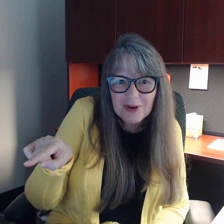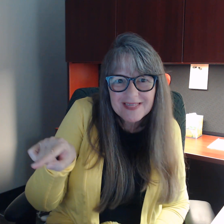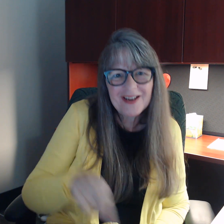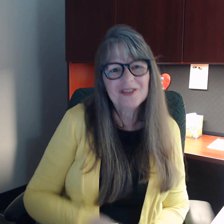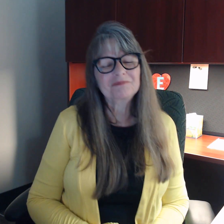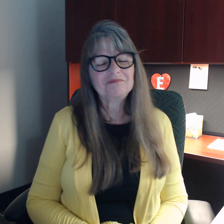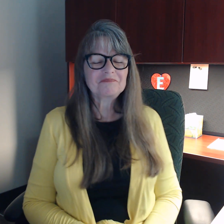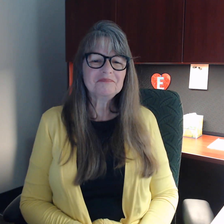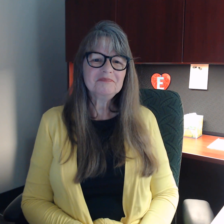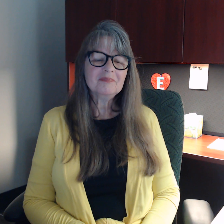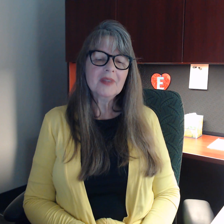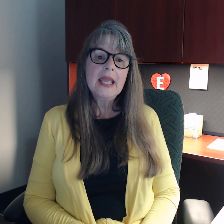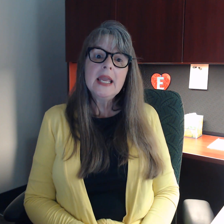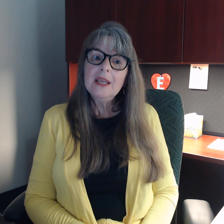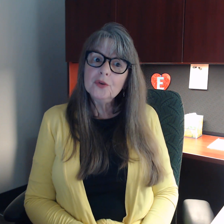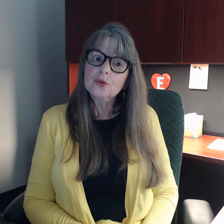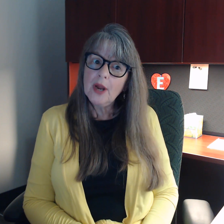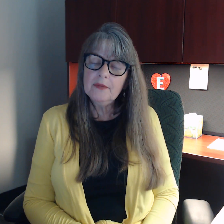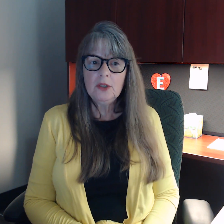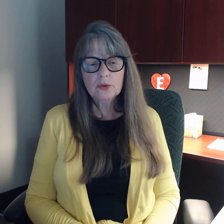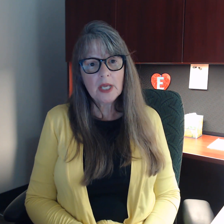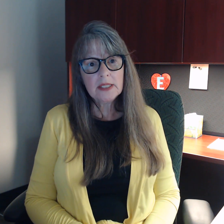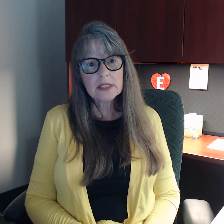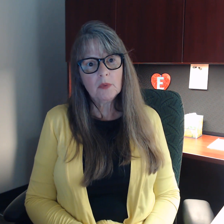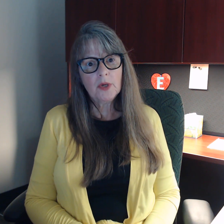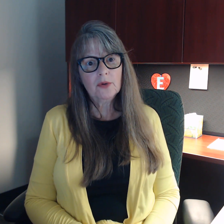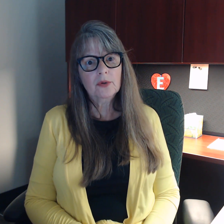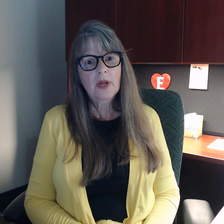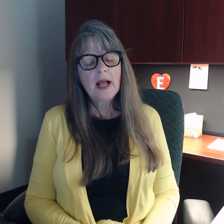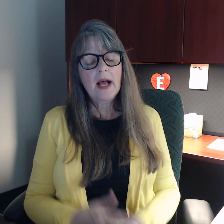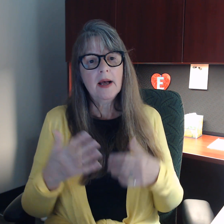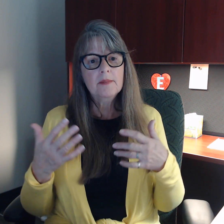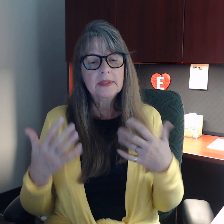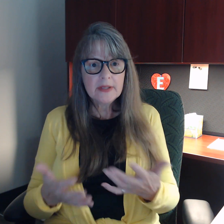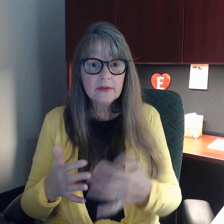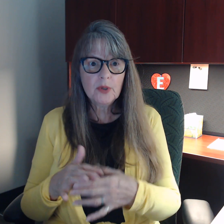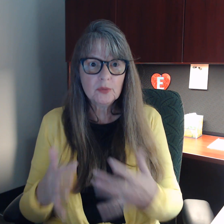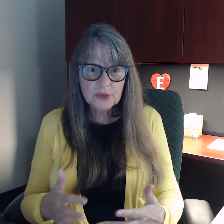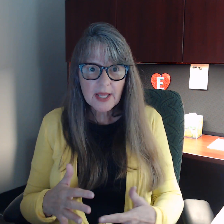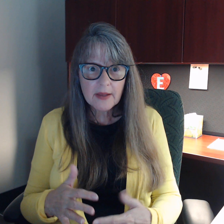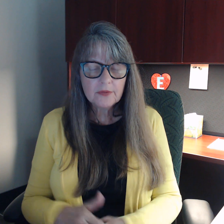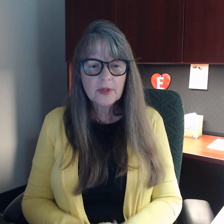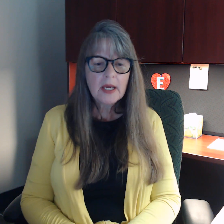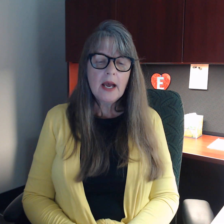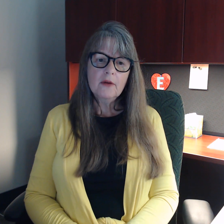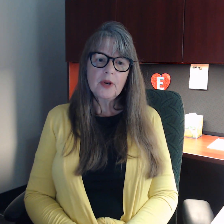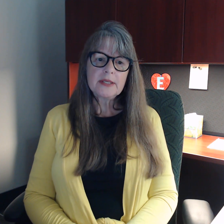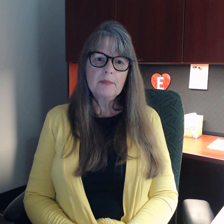there. If you're driving and you're telling someone where you live, for example,